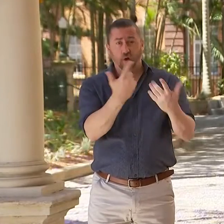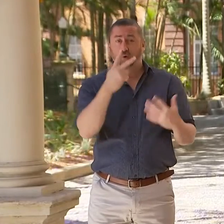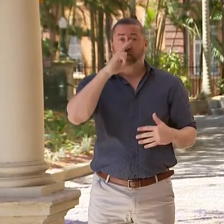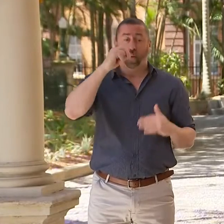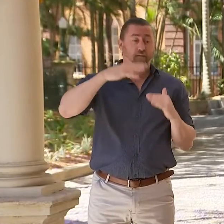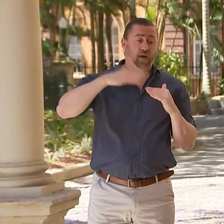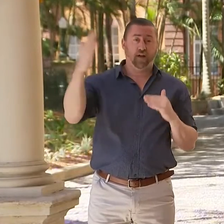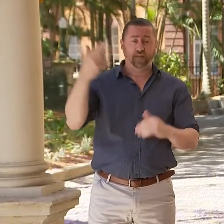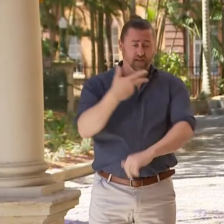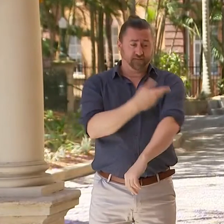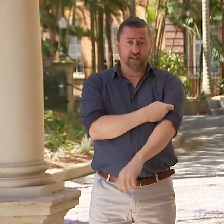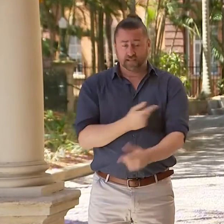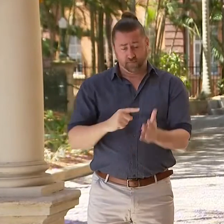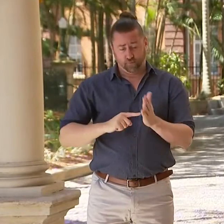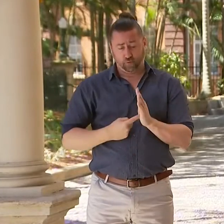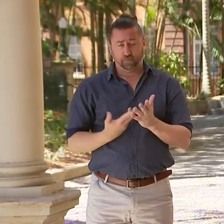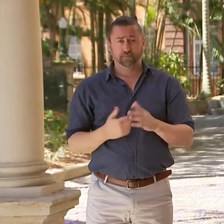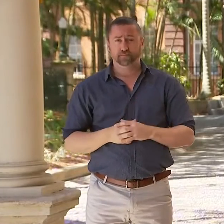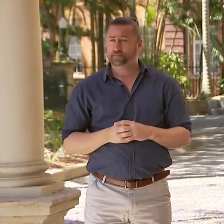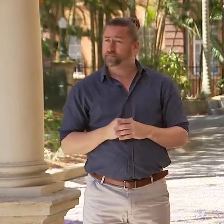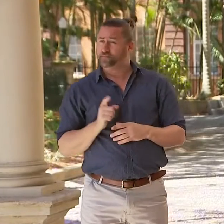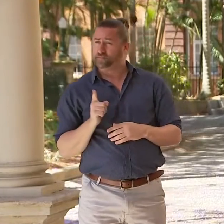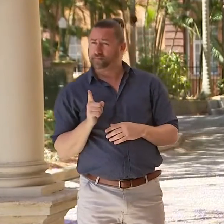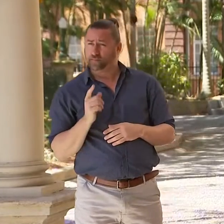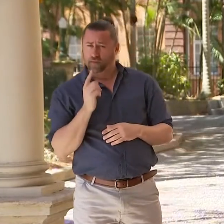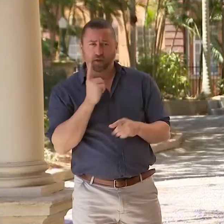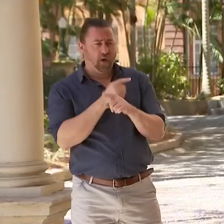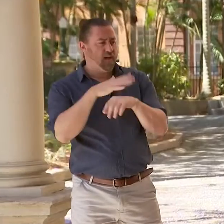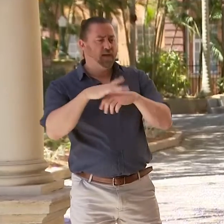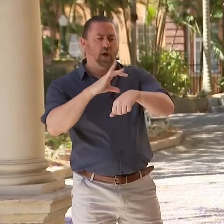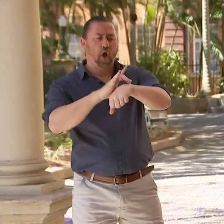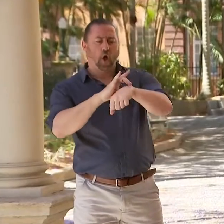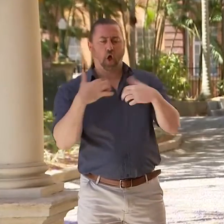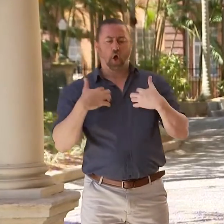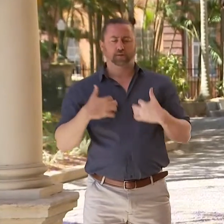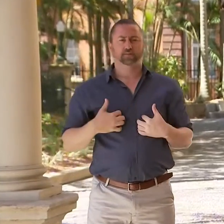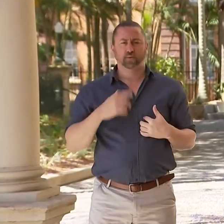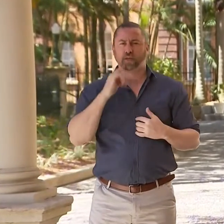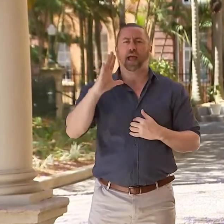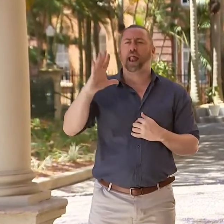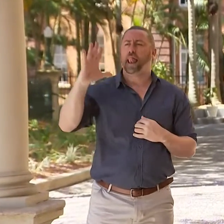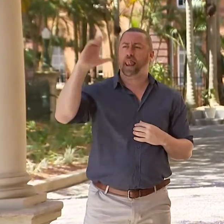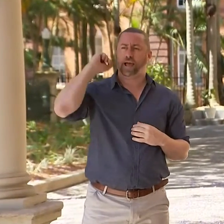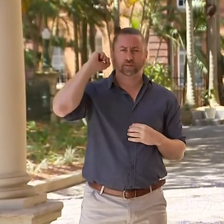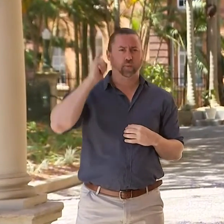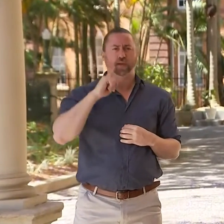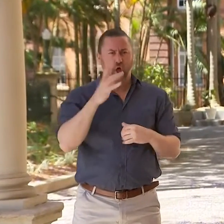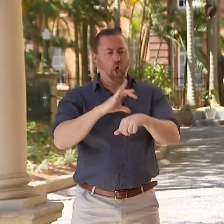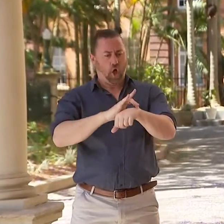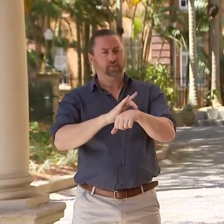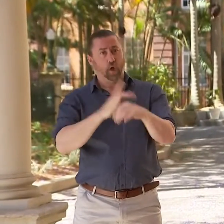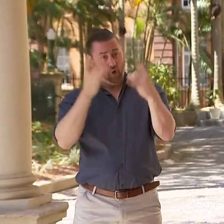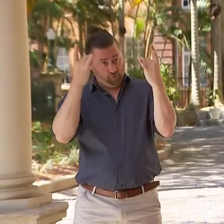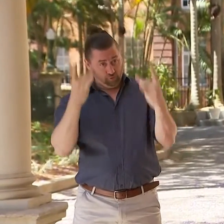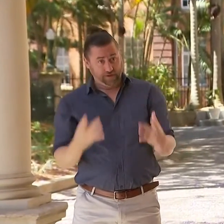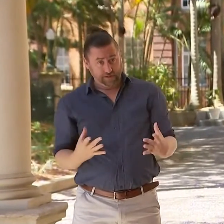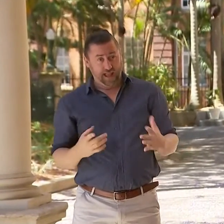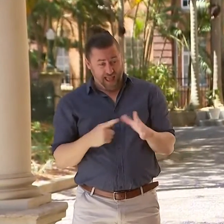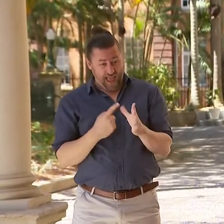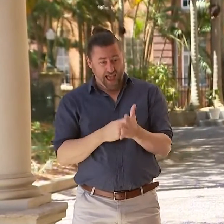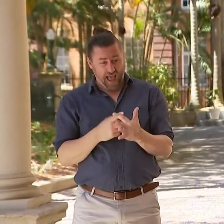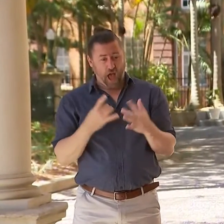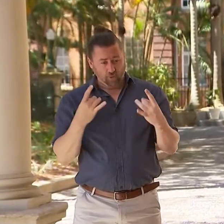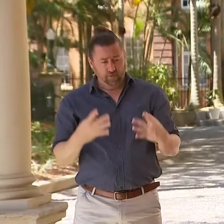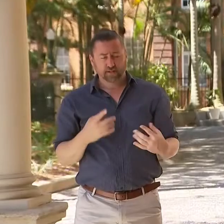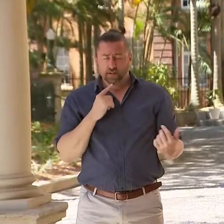years of age or older gets vaccinated. Can you just about the hospitals? So I think a week ago you said they are ready. Is that something you believe they are ready? Oh